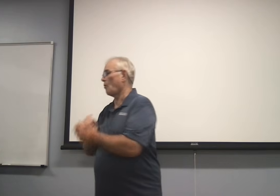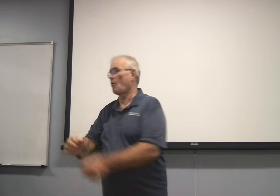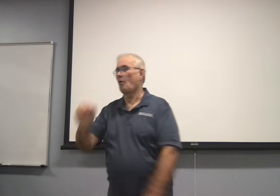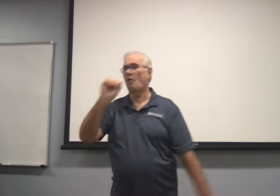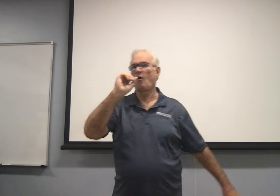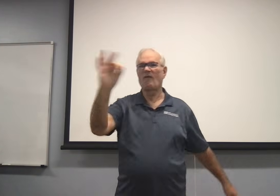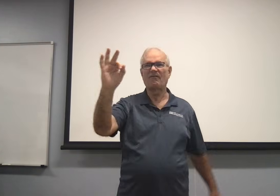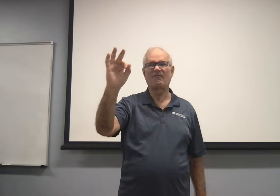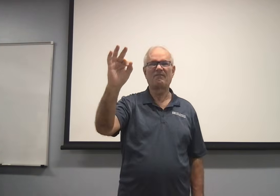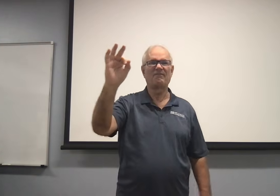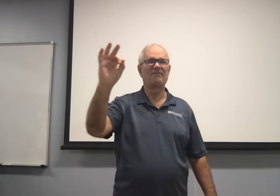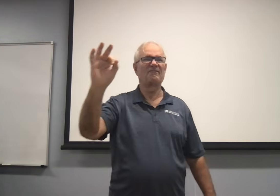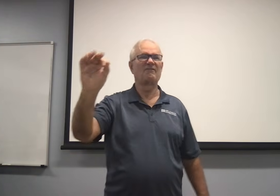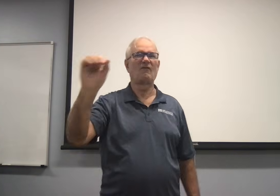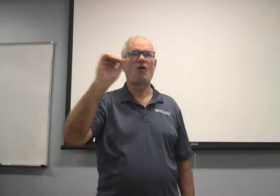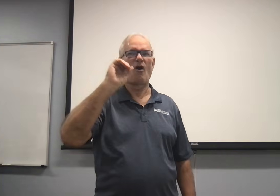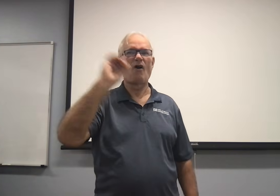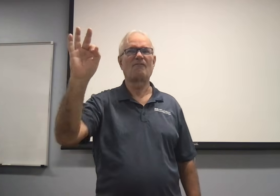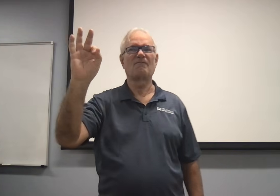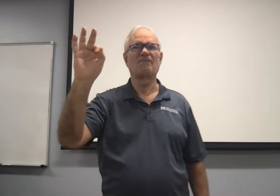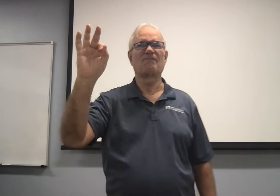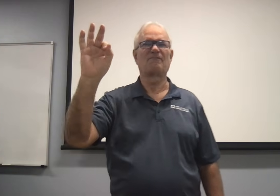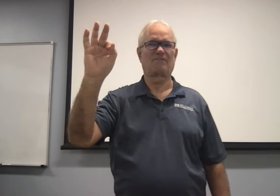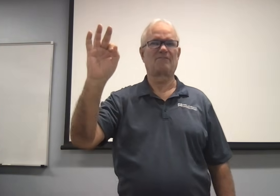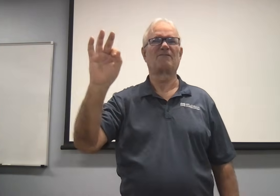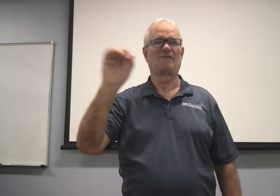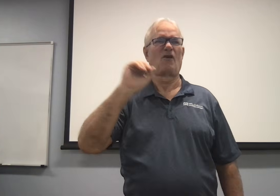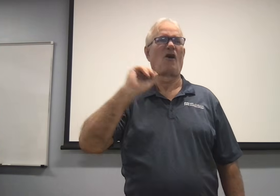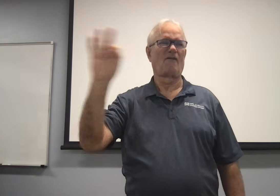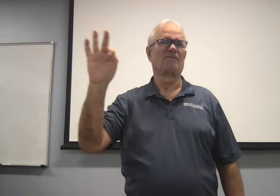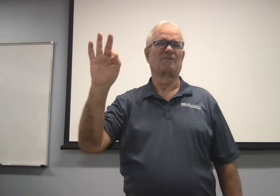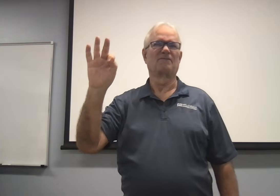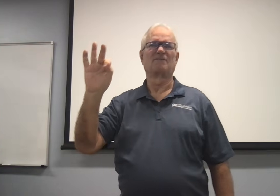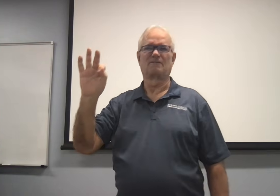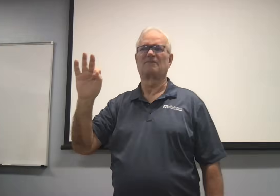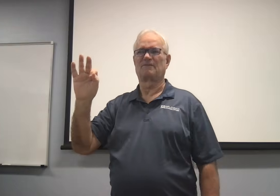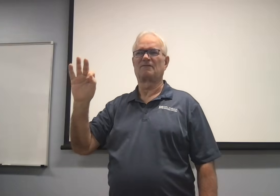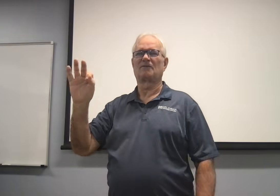for no good. What about off? OFF, off.